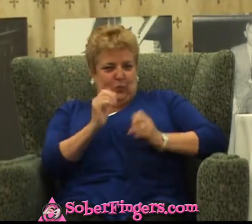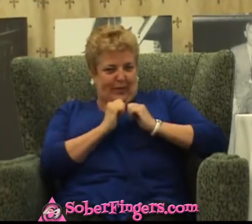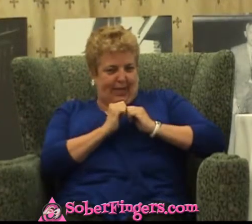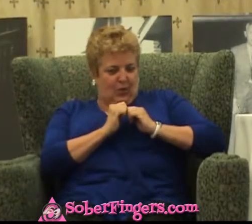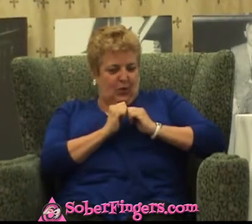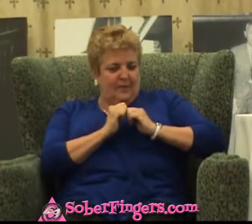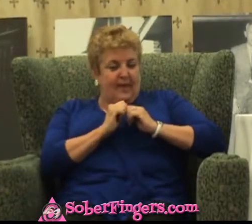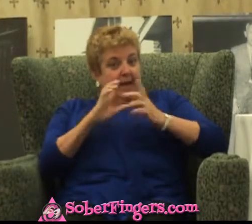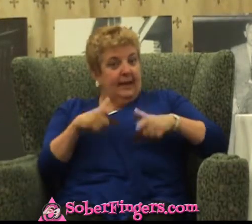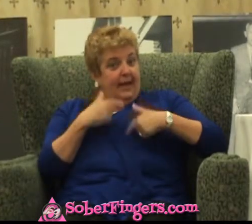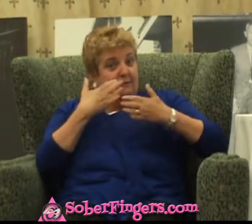years now.